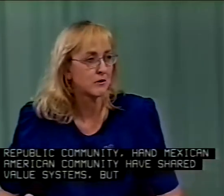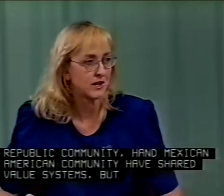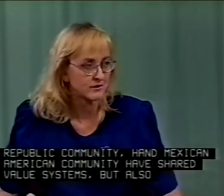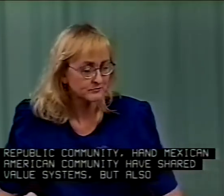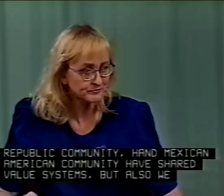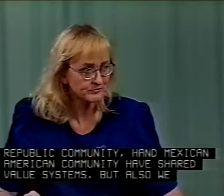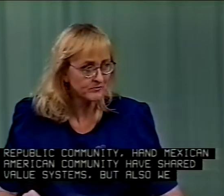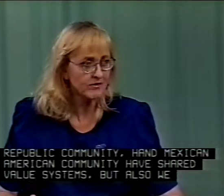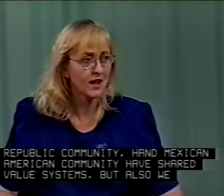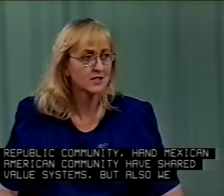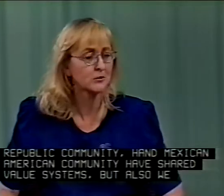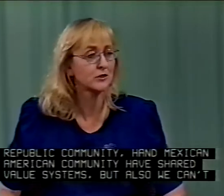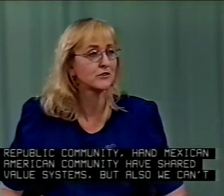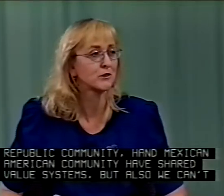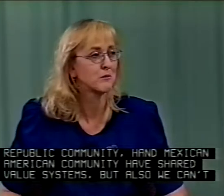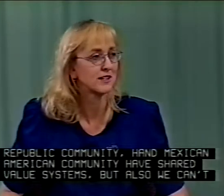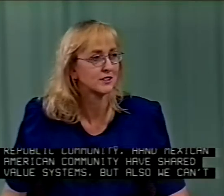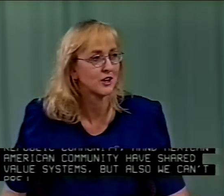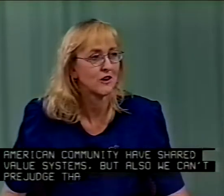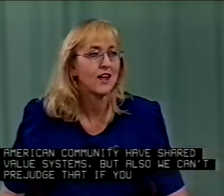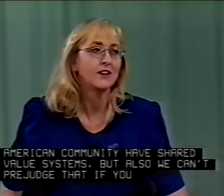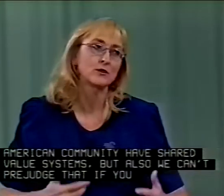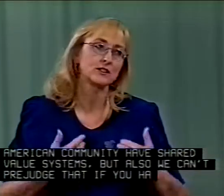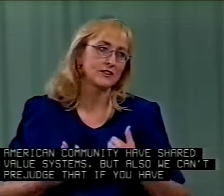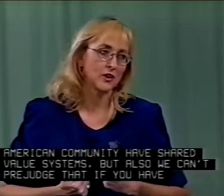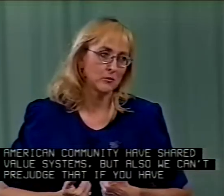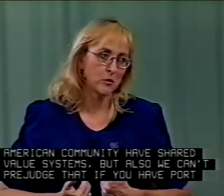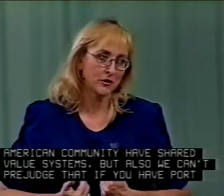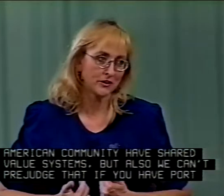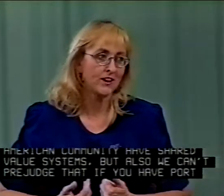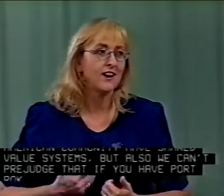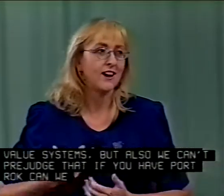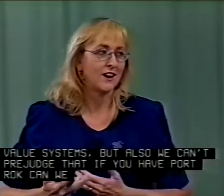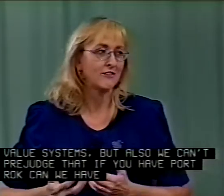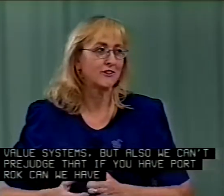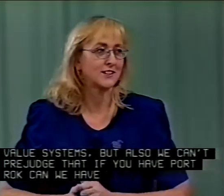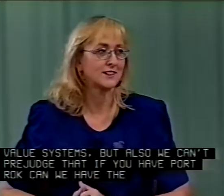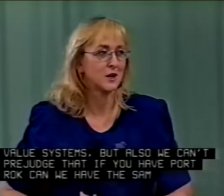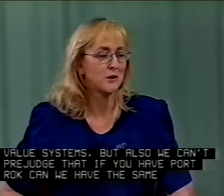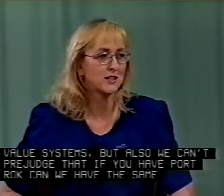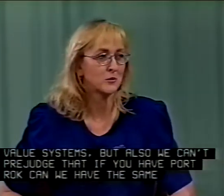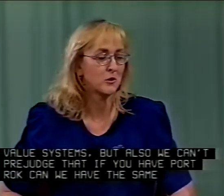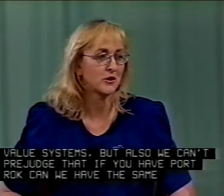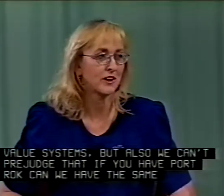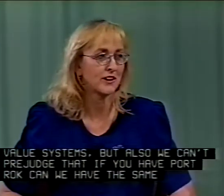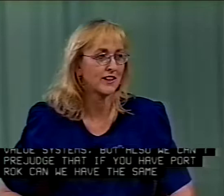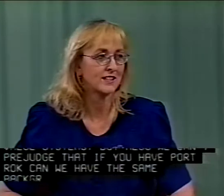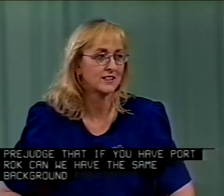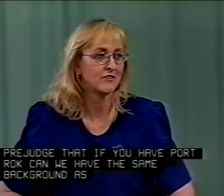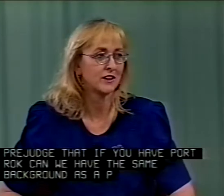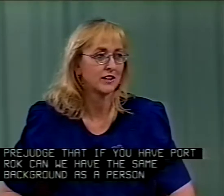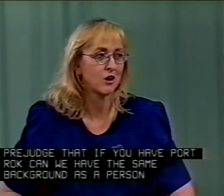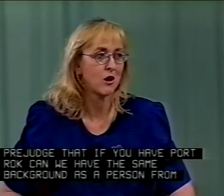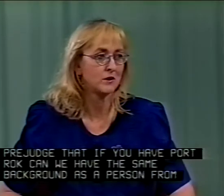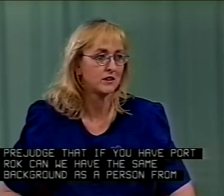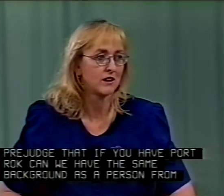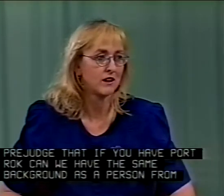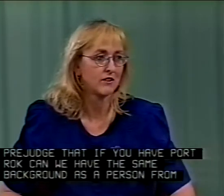background as a person from Mexico. And of course, living on the border, for us in the El Paso border area, that's a very common